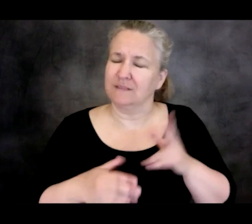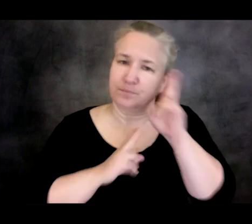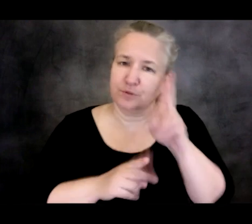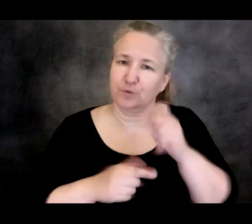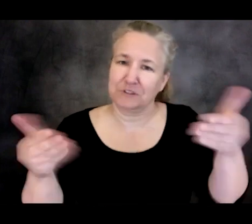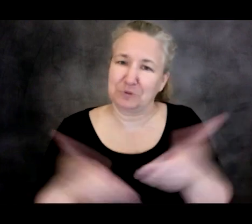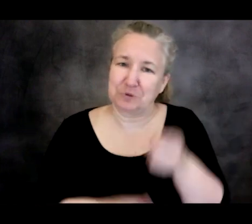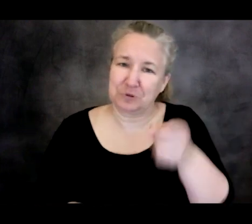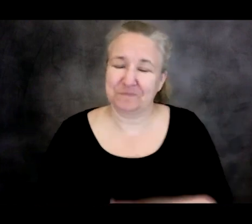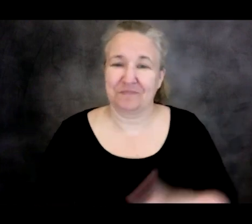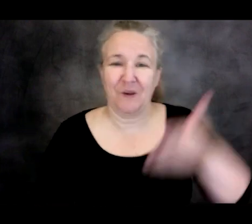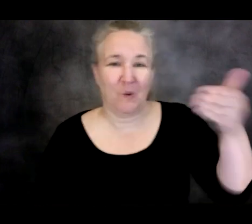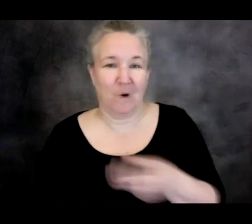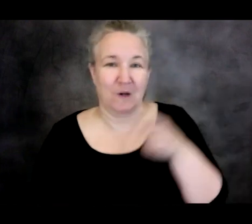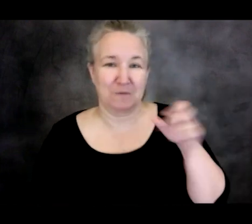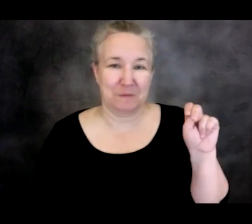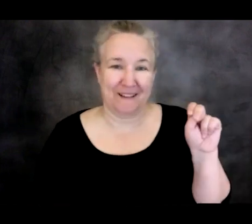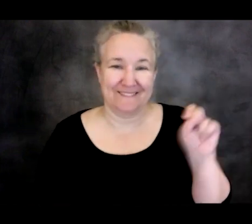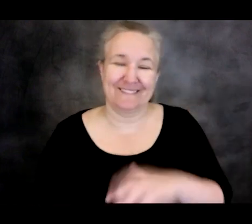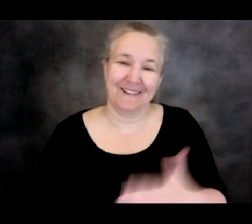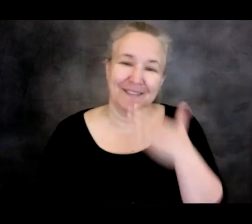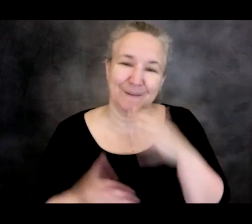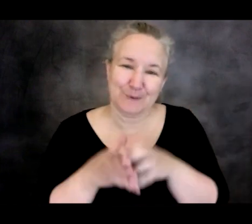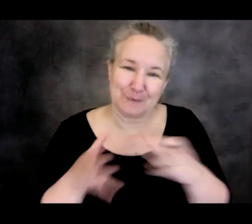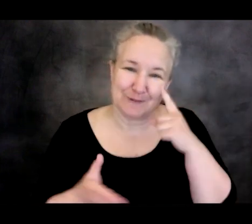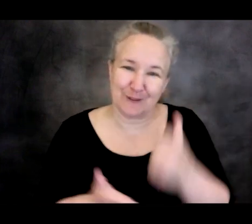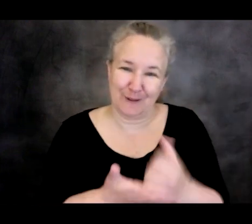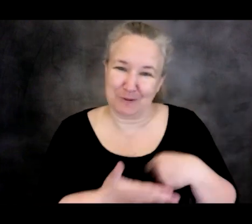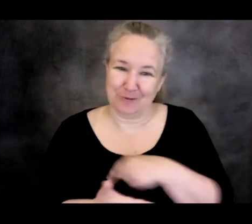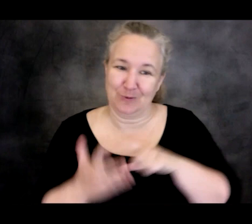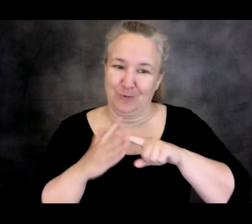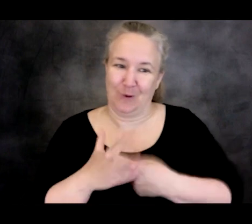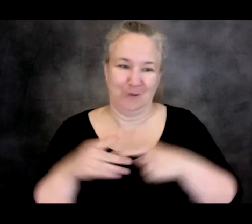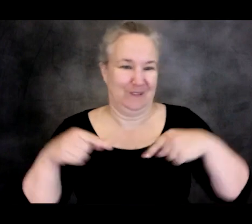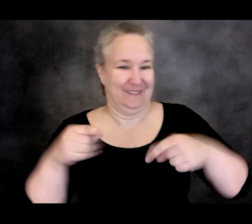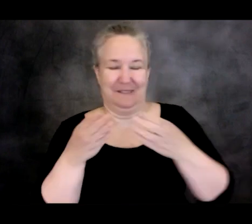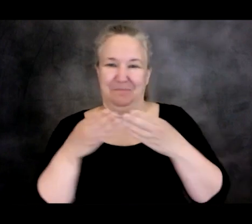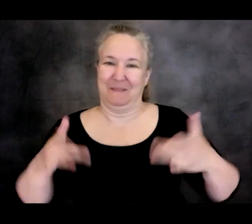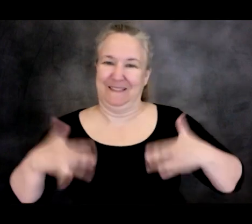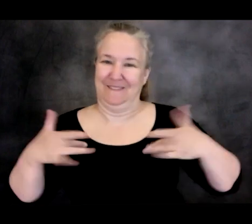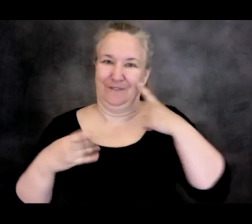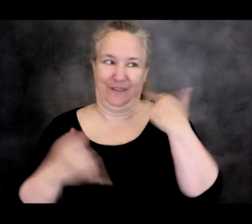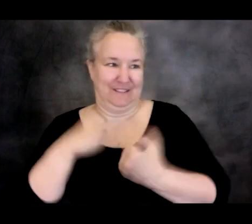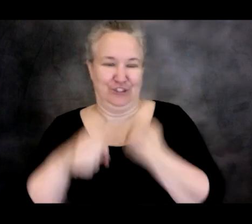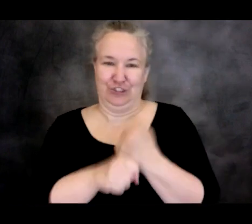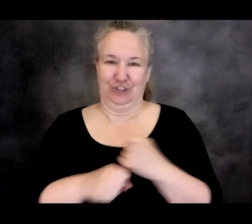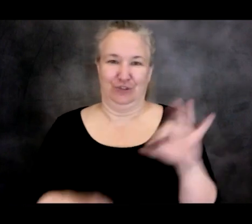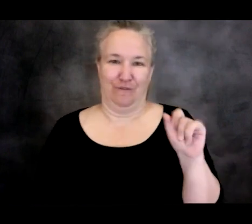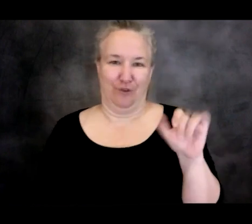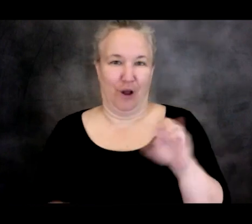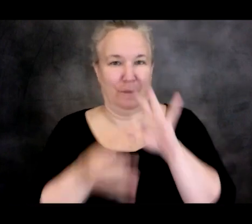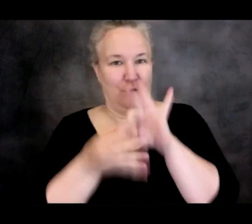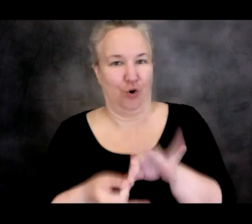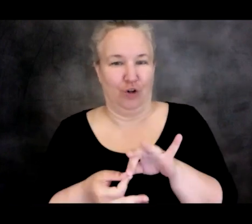to say welcome to Penn, and thank you so much for helping us launch the public events for this year's Forum on Migration.